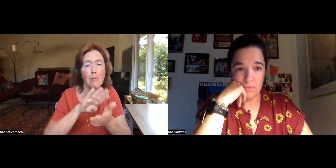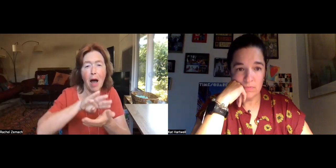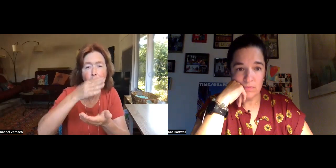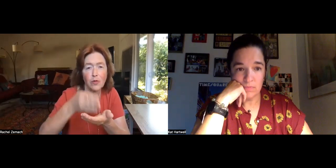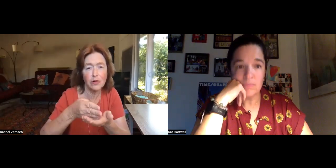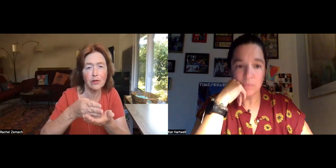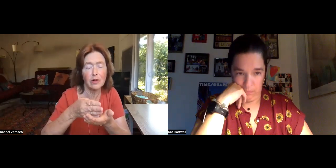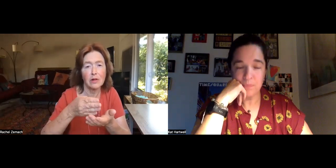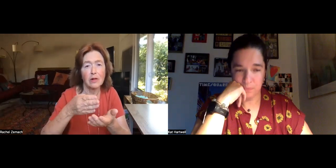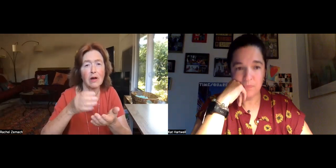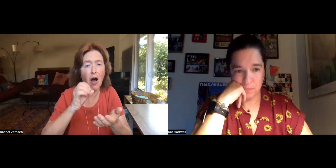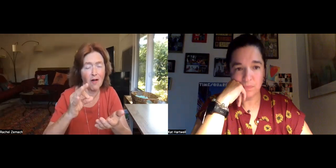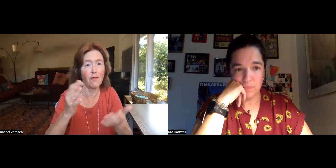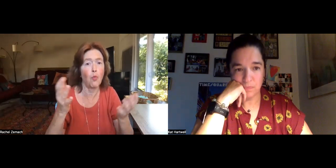amount of